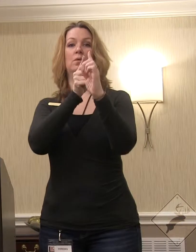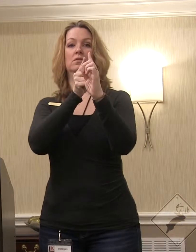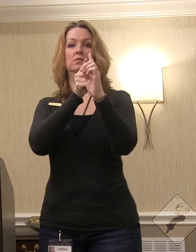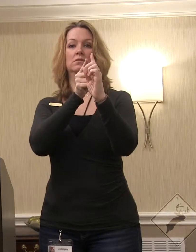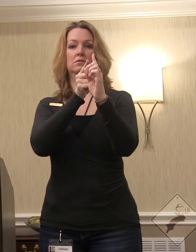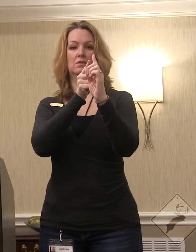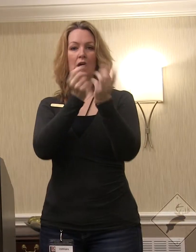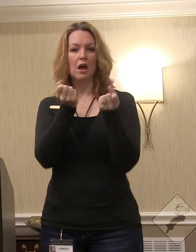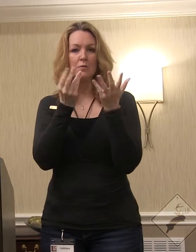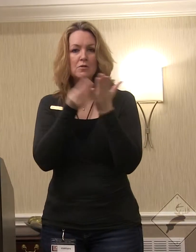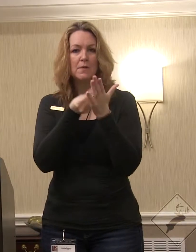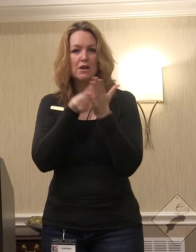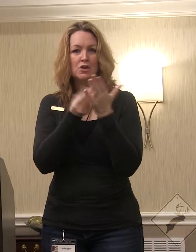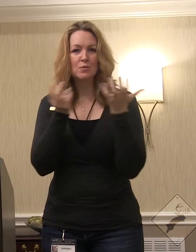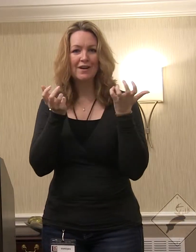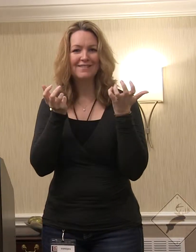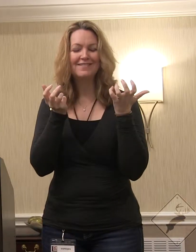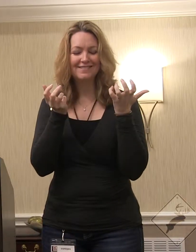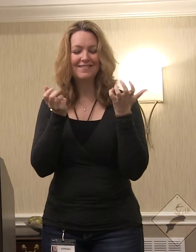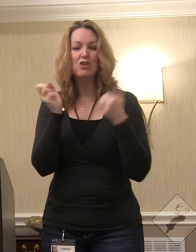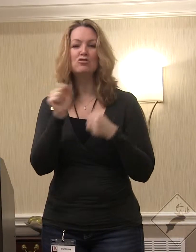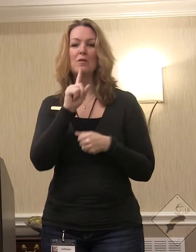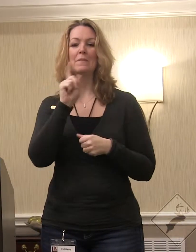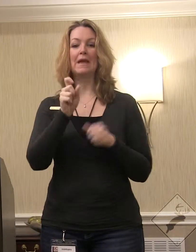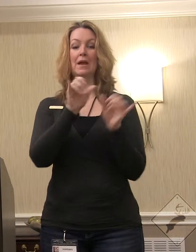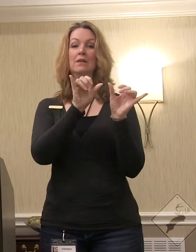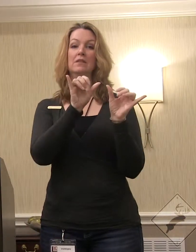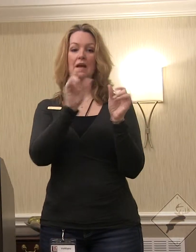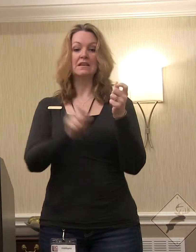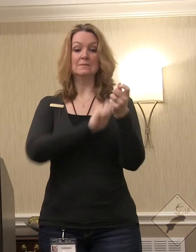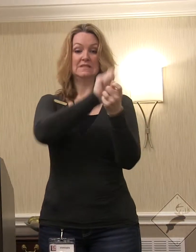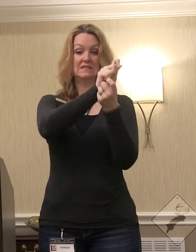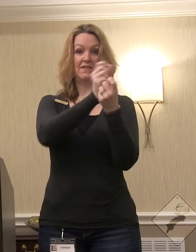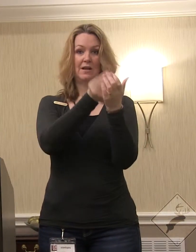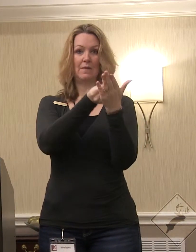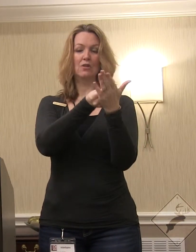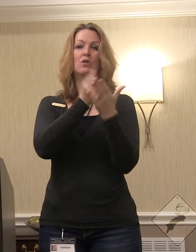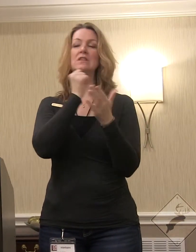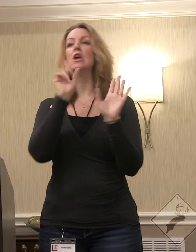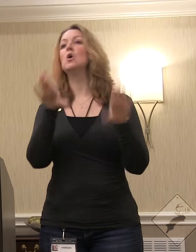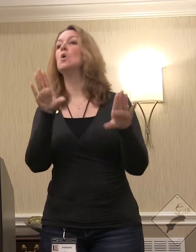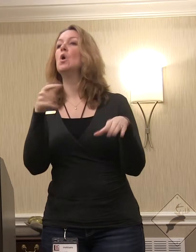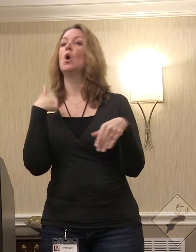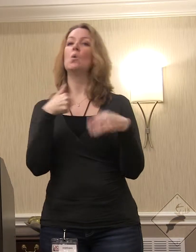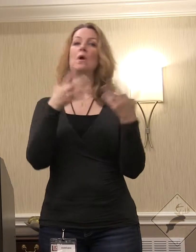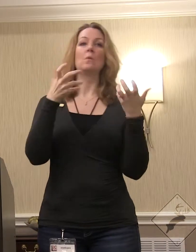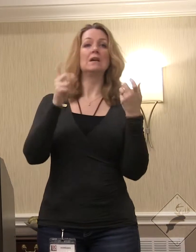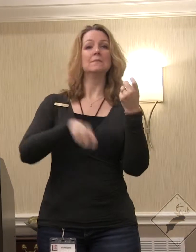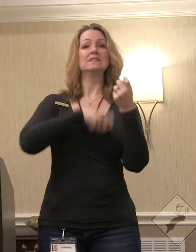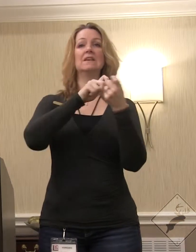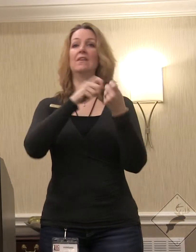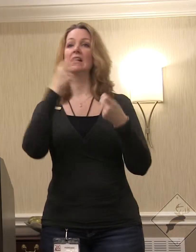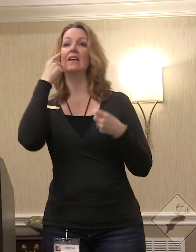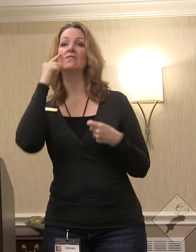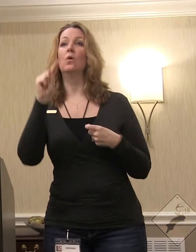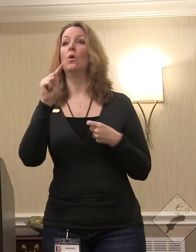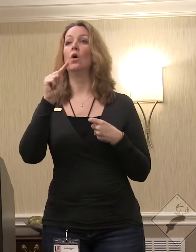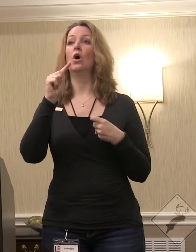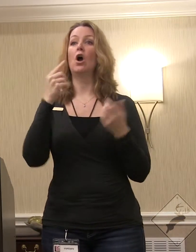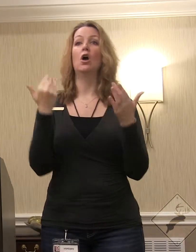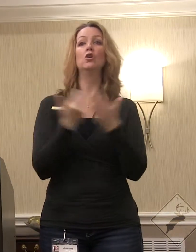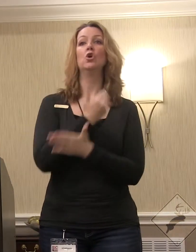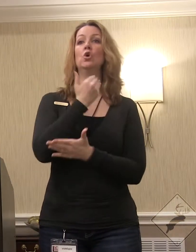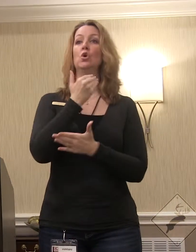a dollar figure. The goal should be in measurable dollars. Do not say we're looking specifically for a